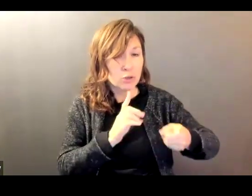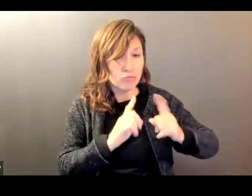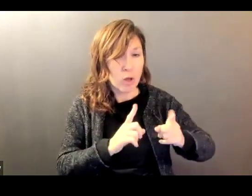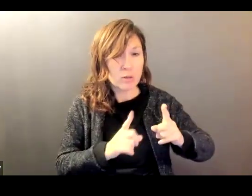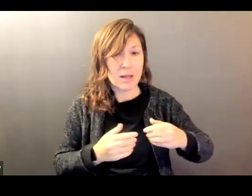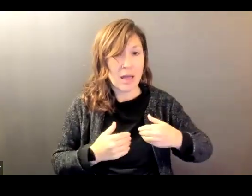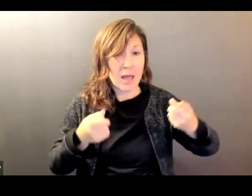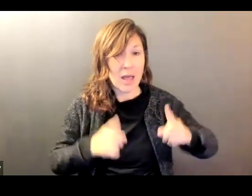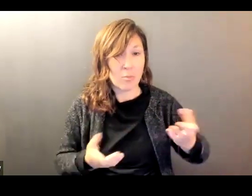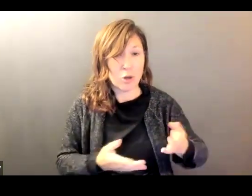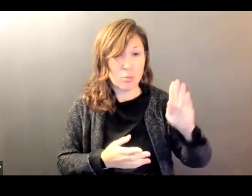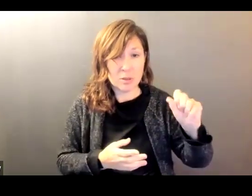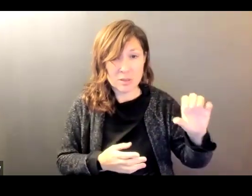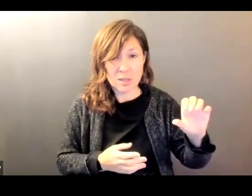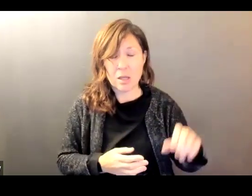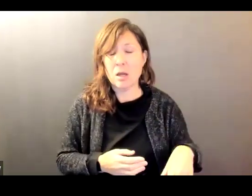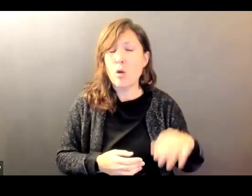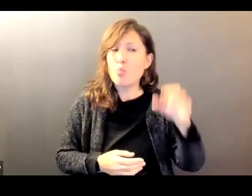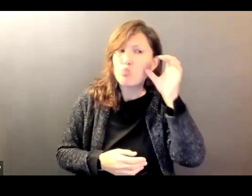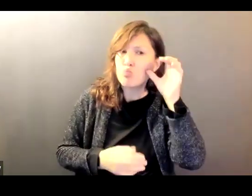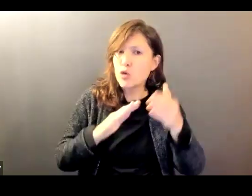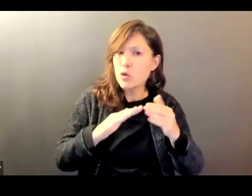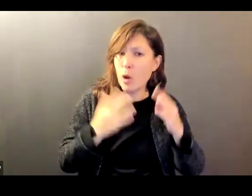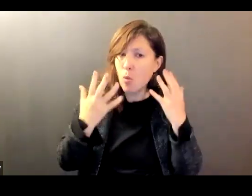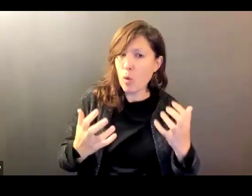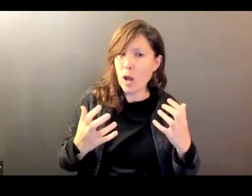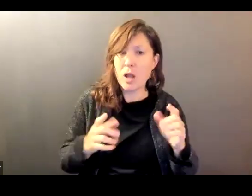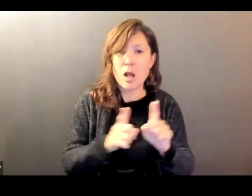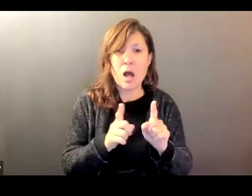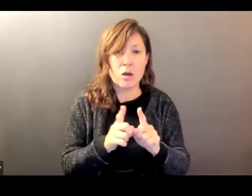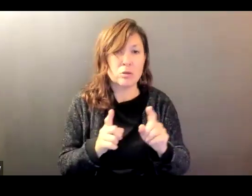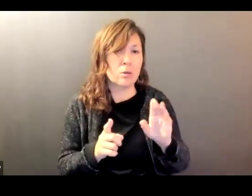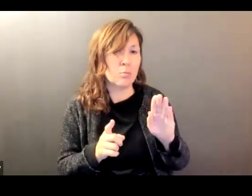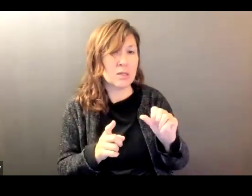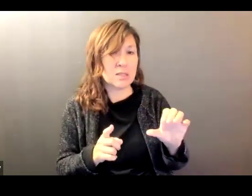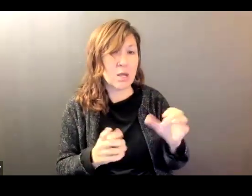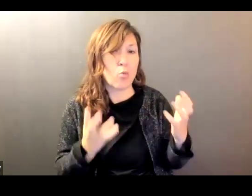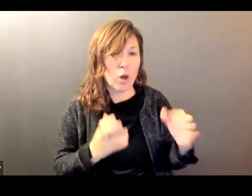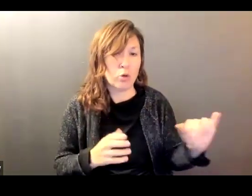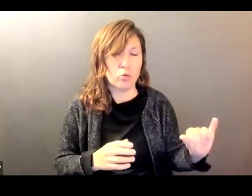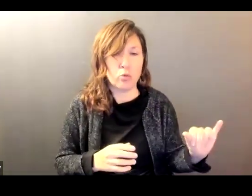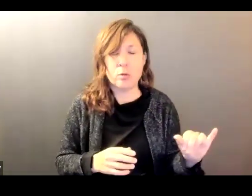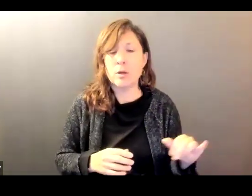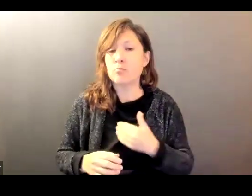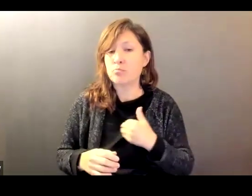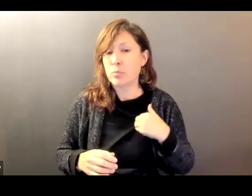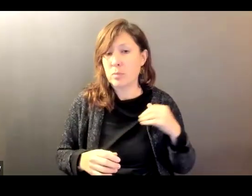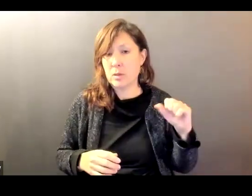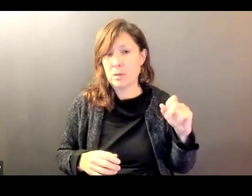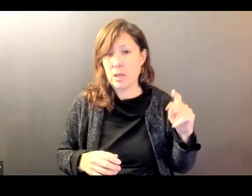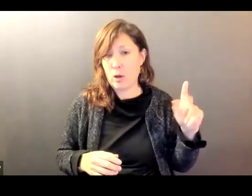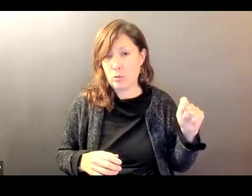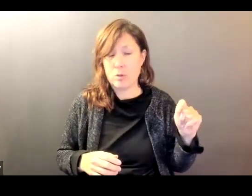always listening for both what's coming from community, but also what's coming from our school committee members. No, I appreciate that, Superintendent Skipper. That was